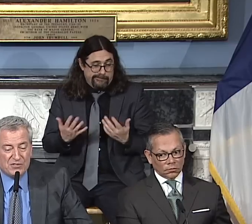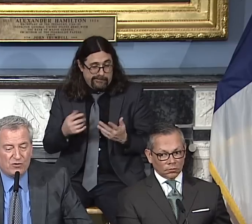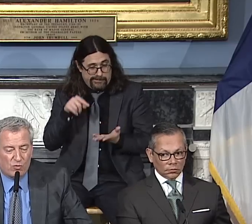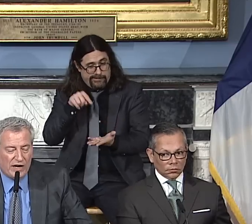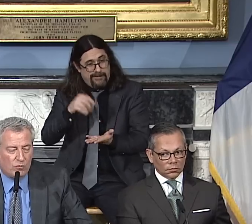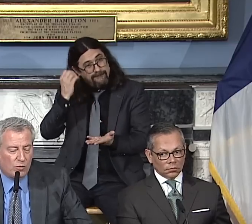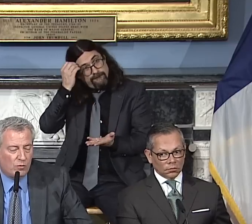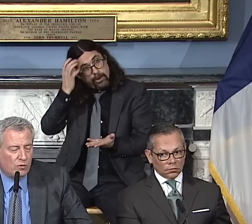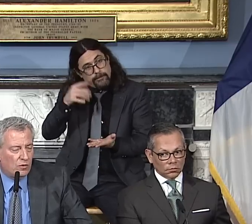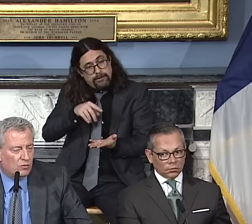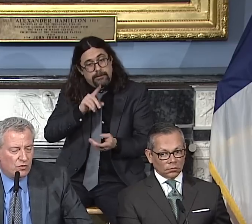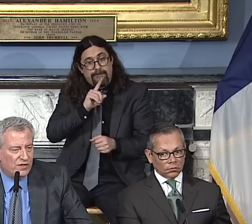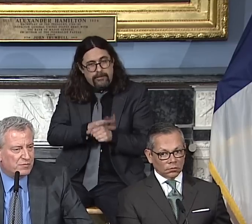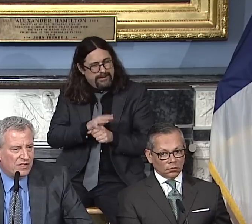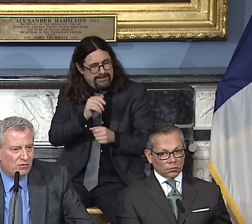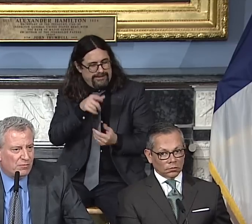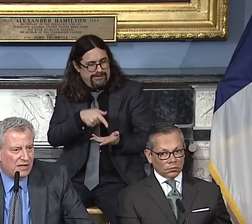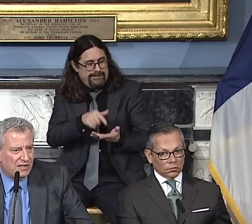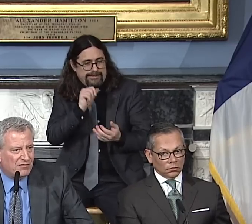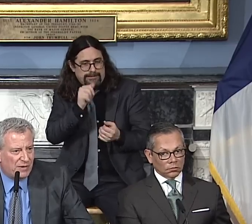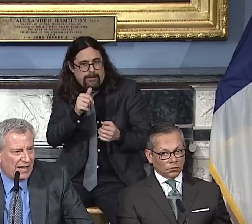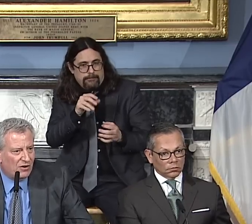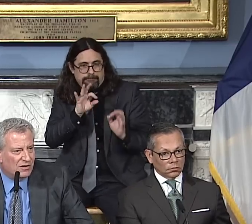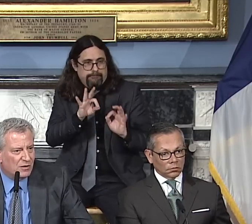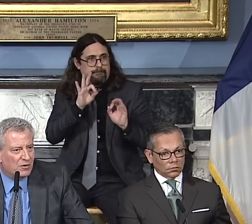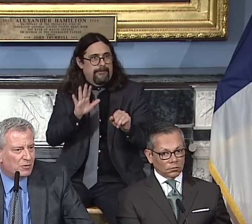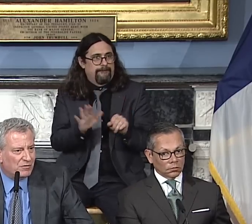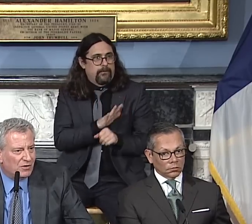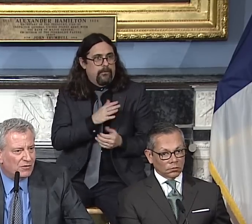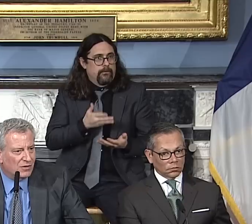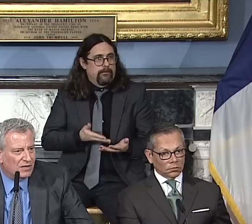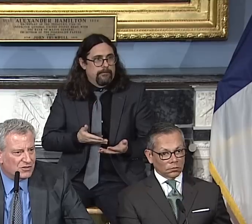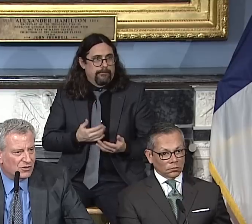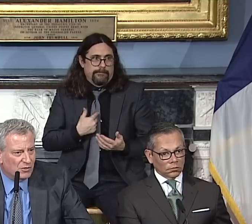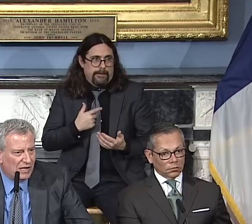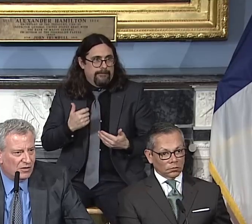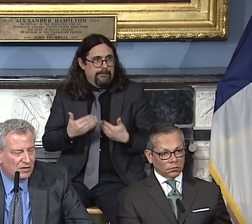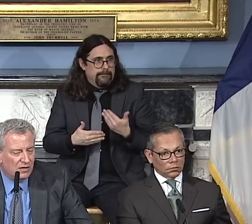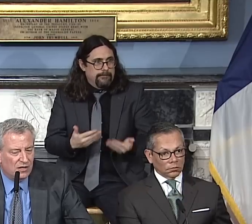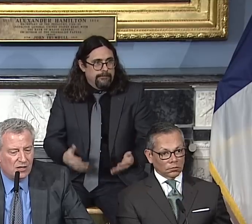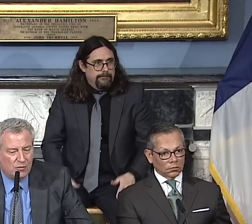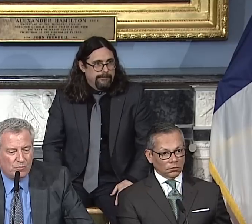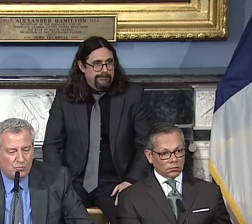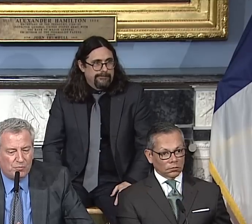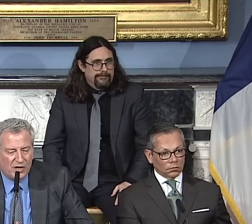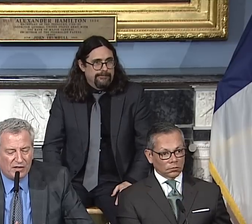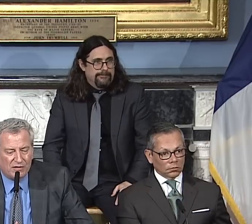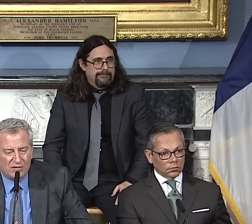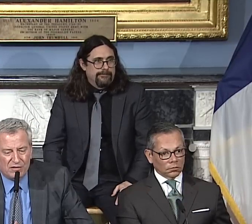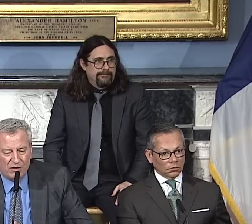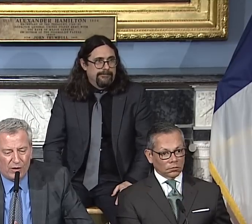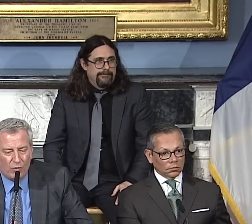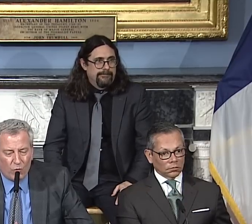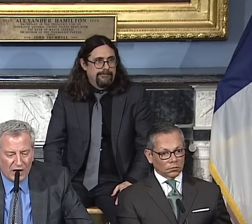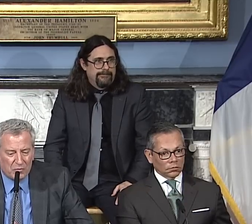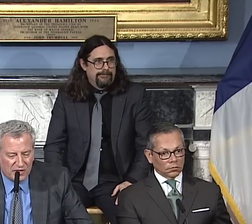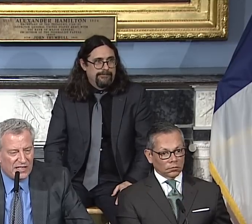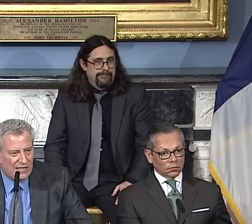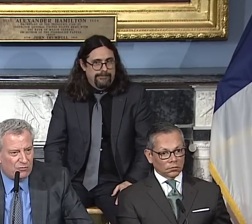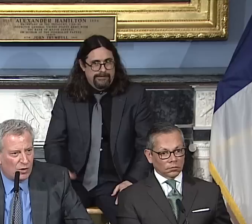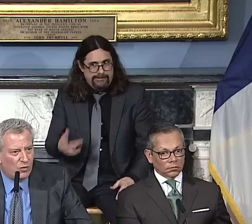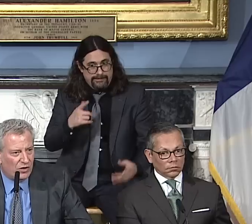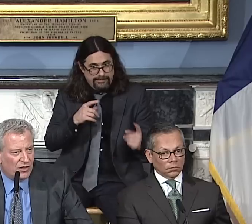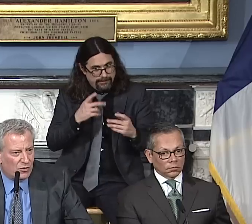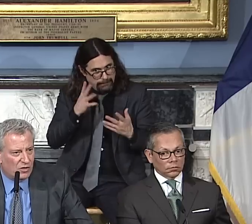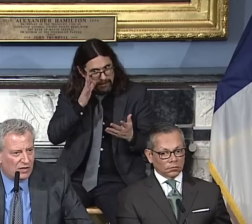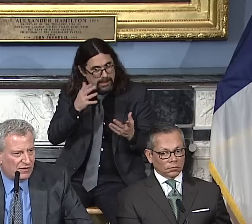You're absolutely right. Will this be a repetitive pattern? It's something we'd be very, very concerned about. But I want to